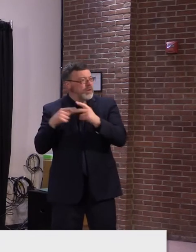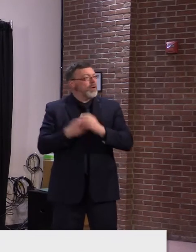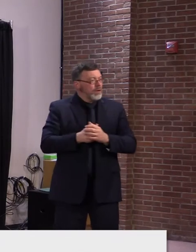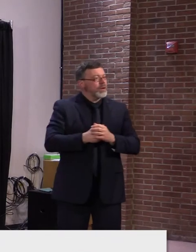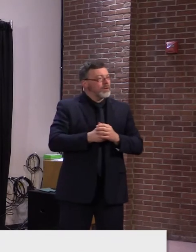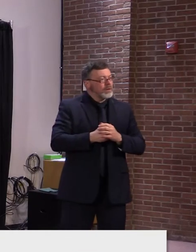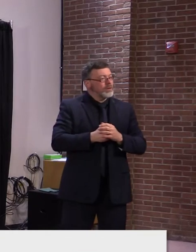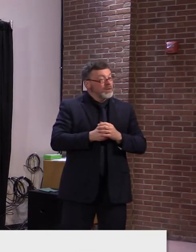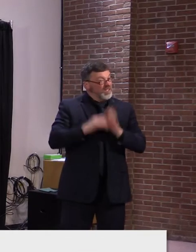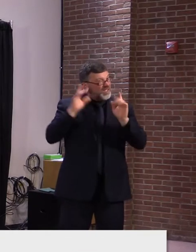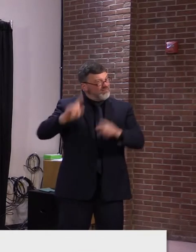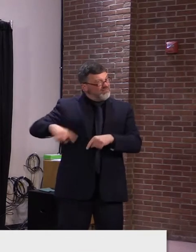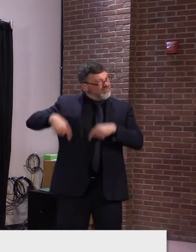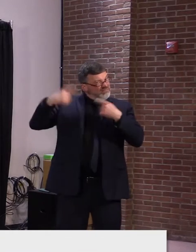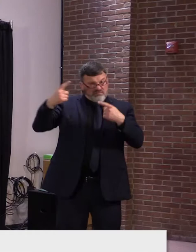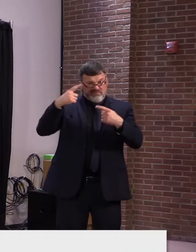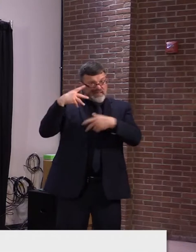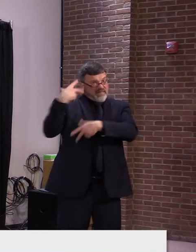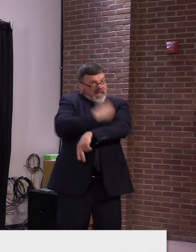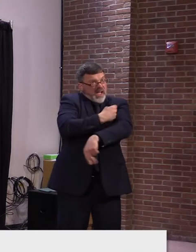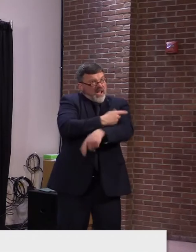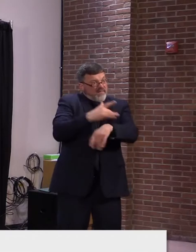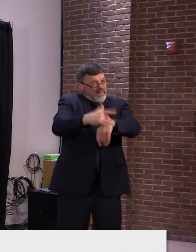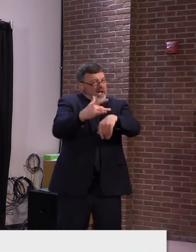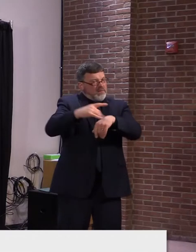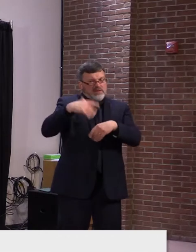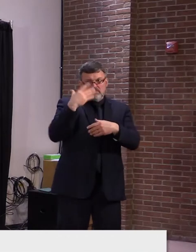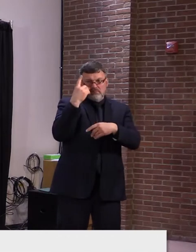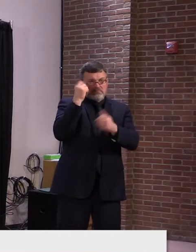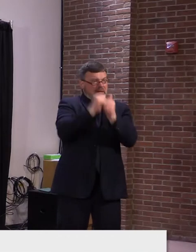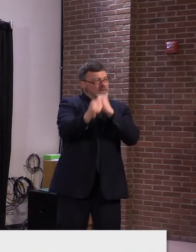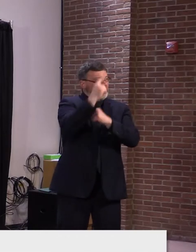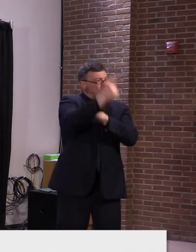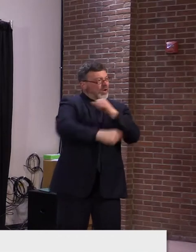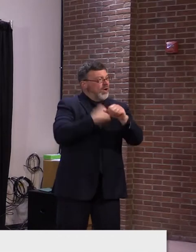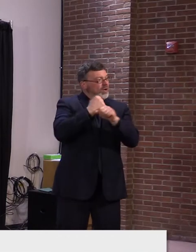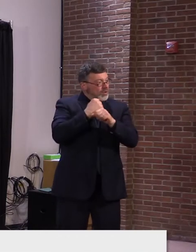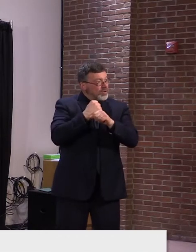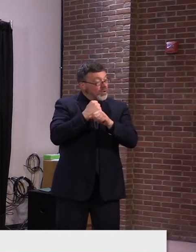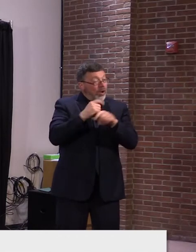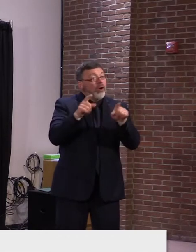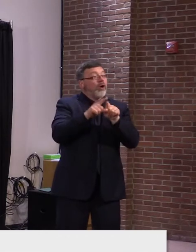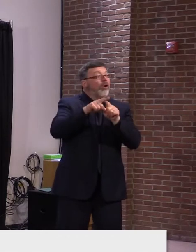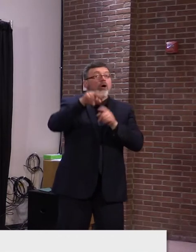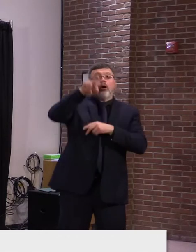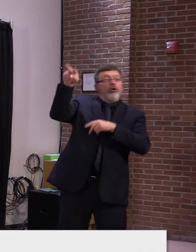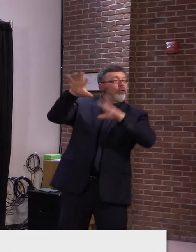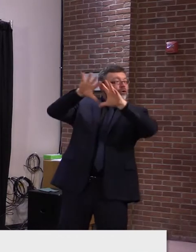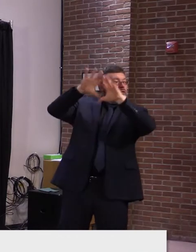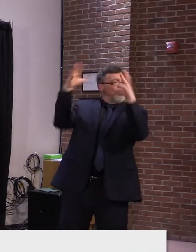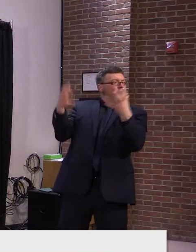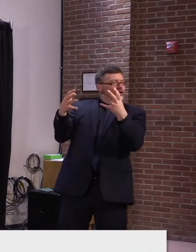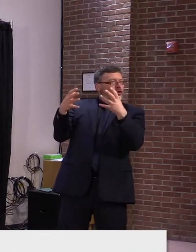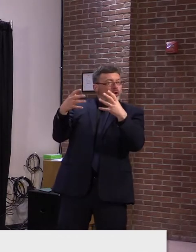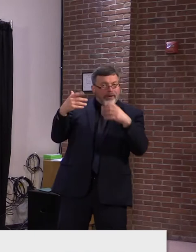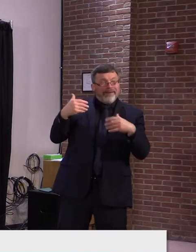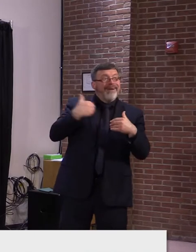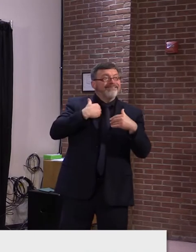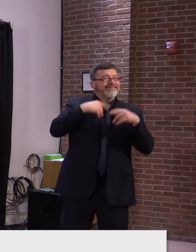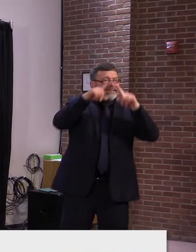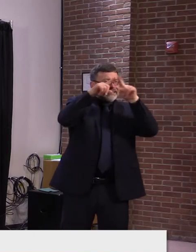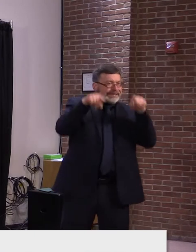vaccinations in Vermont, and from data coming in from around the world about Delta, Omicron, and the